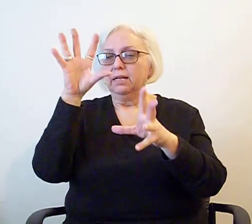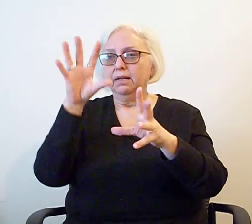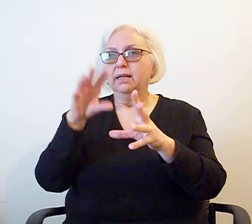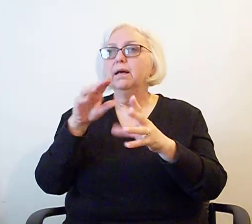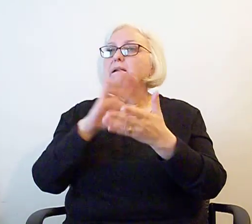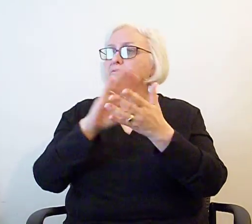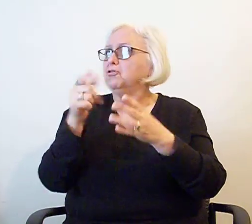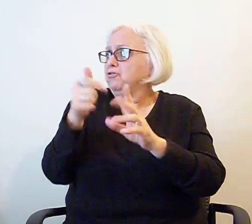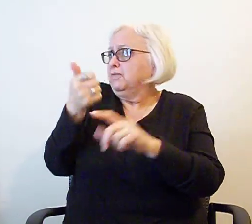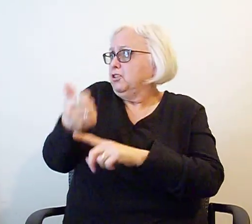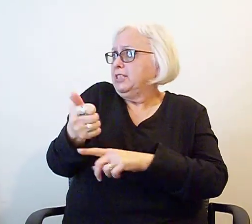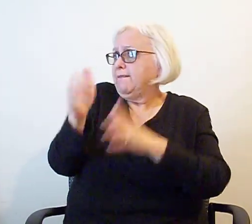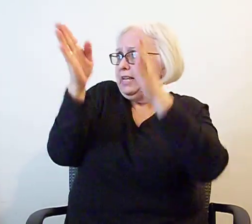in our program.